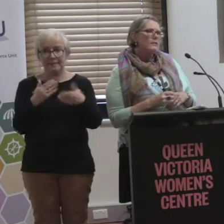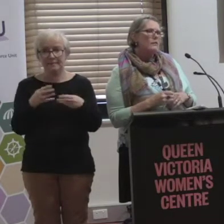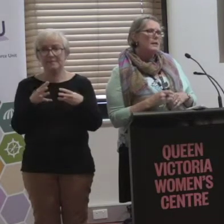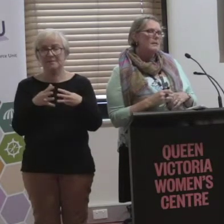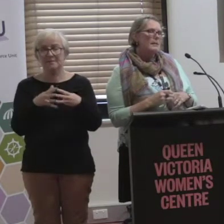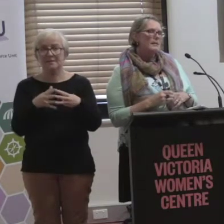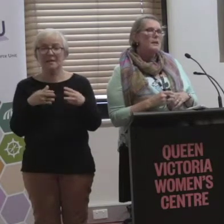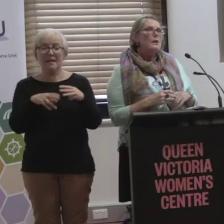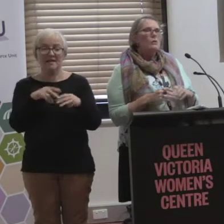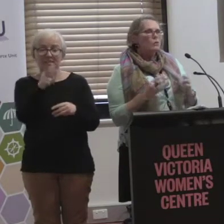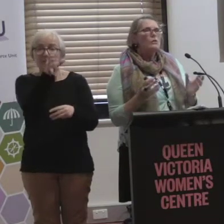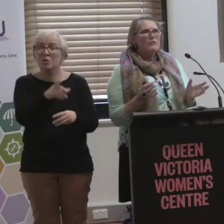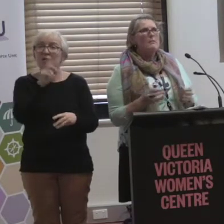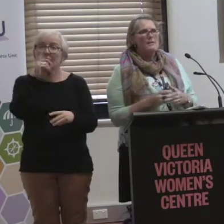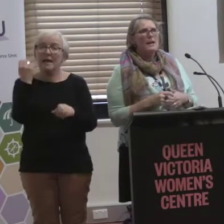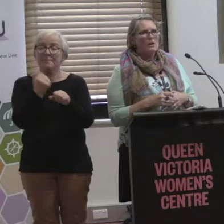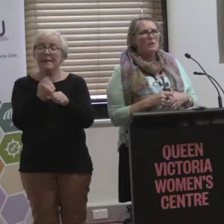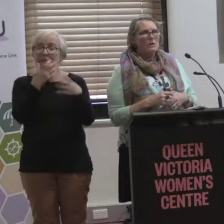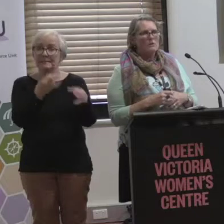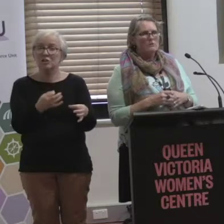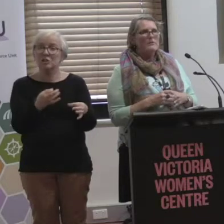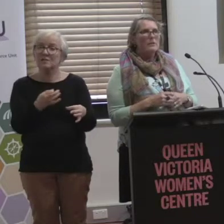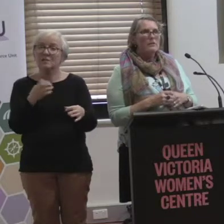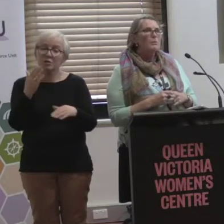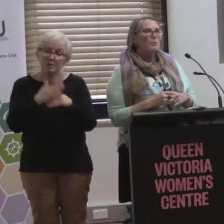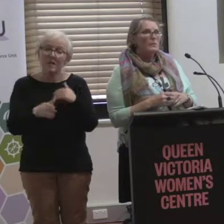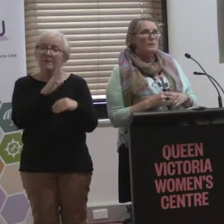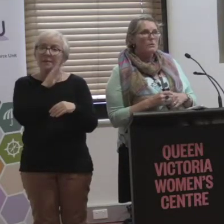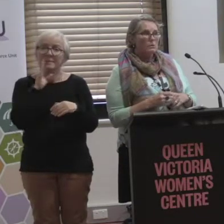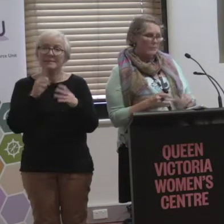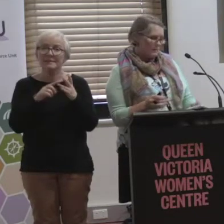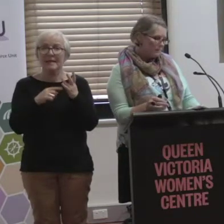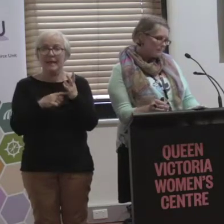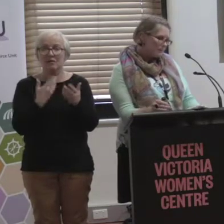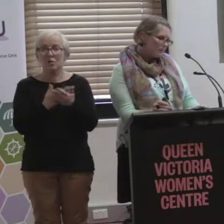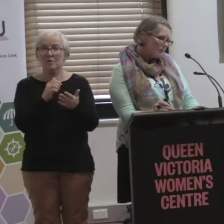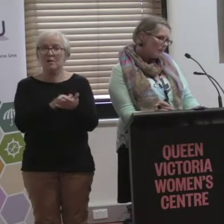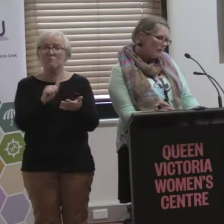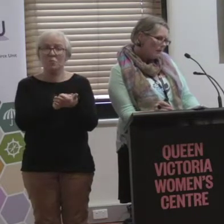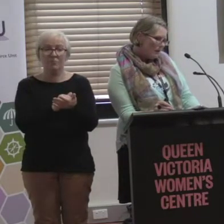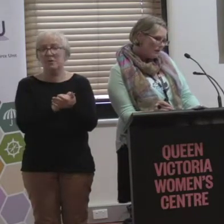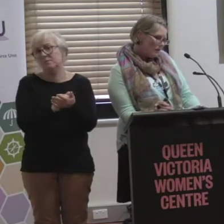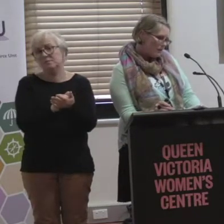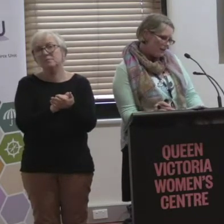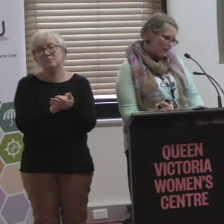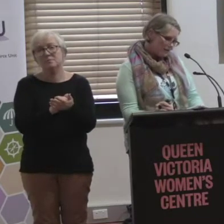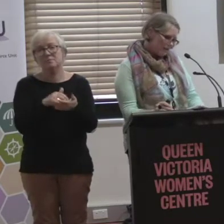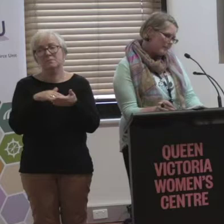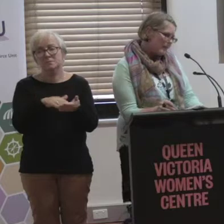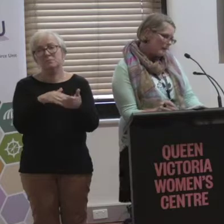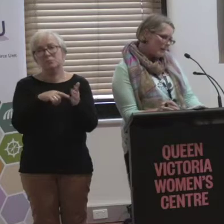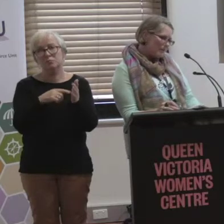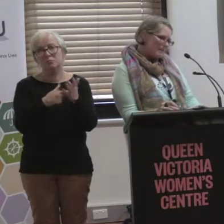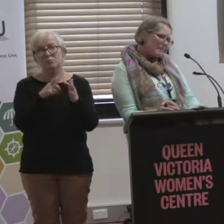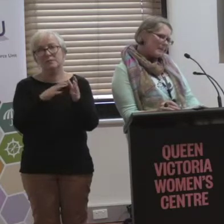not have decision-making capacity should never miss out on receiving appropriate medical treatment. So the 3